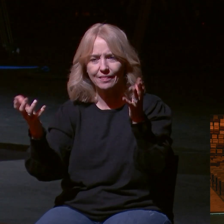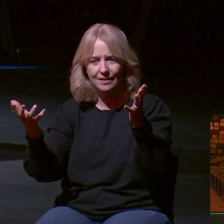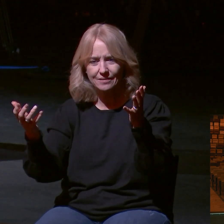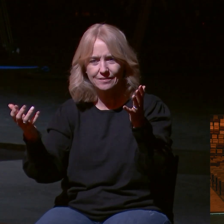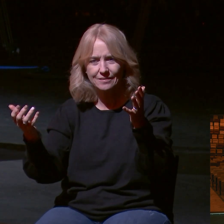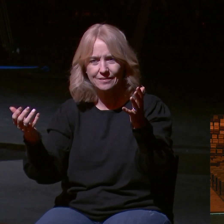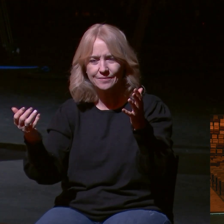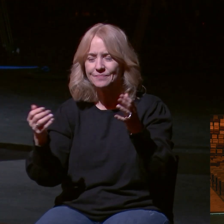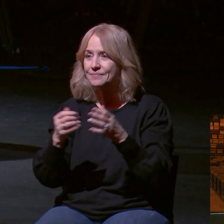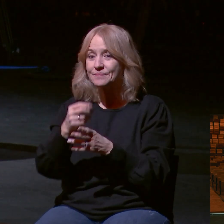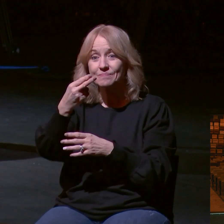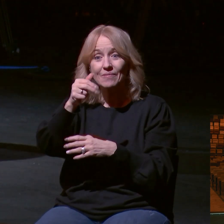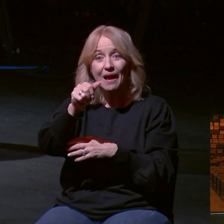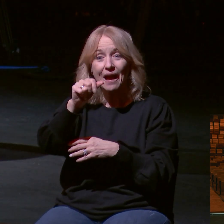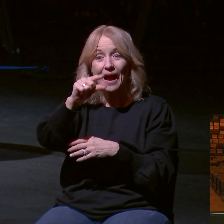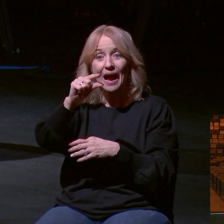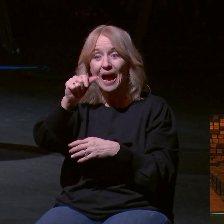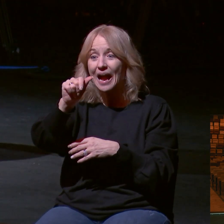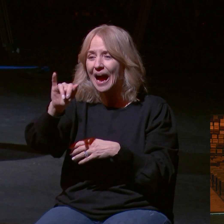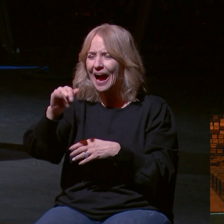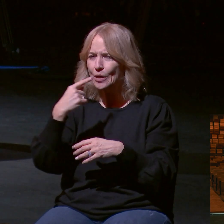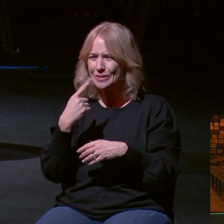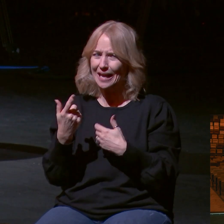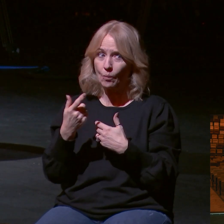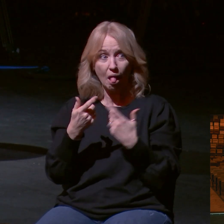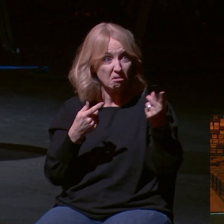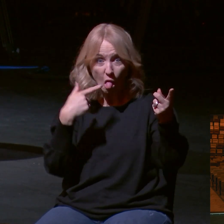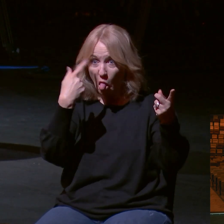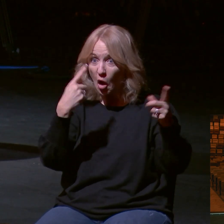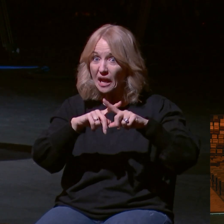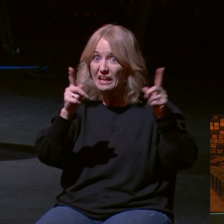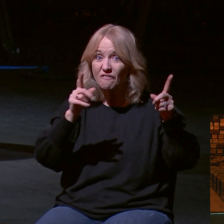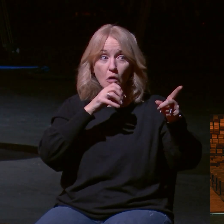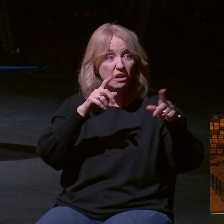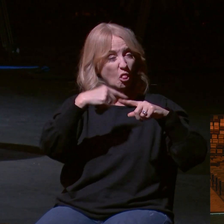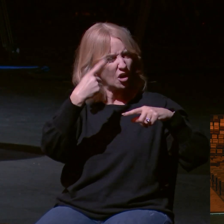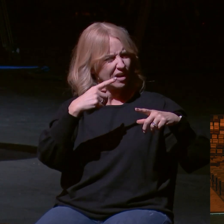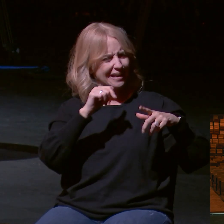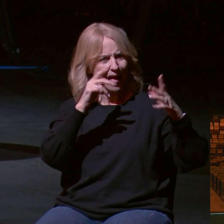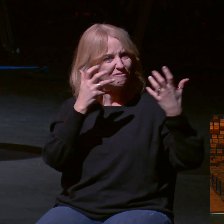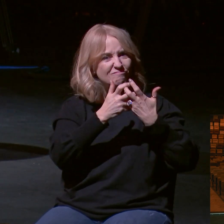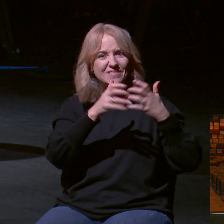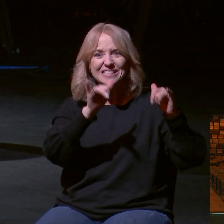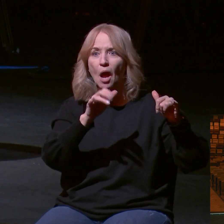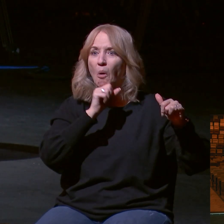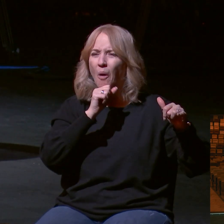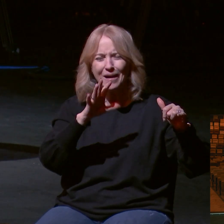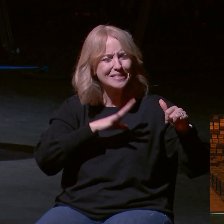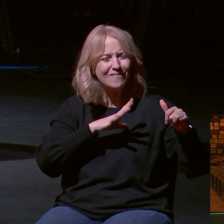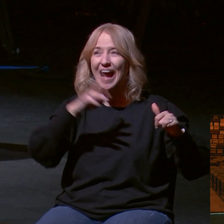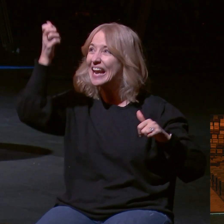different, but God is the same. And thus ends our little history lesson today of the Israelites being forced